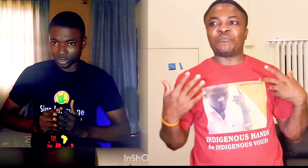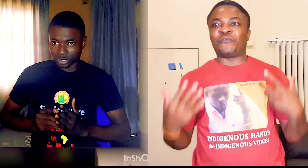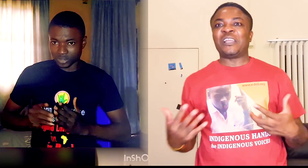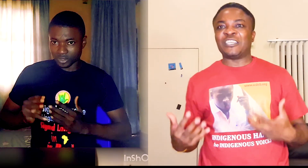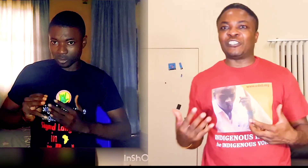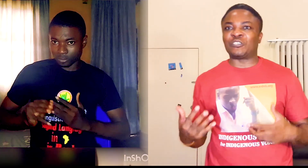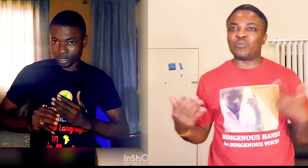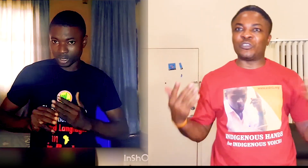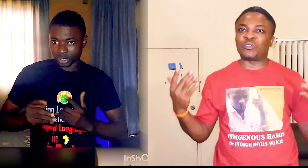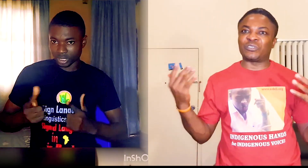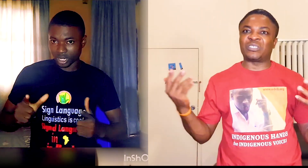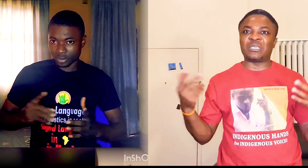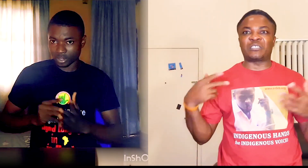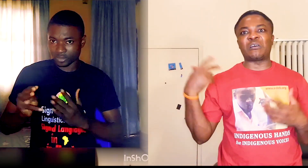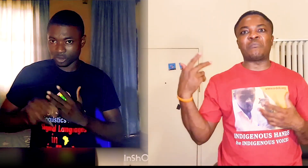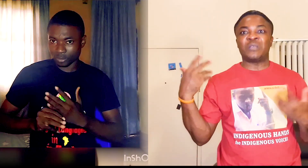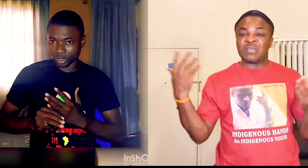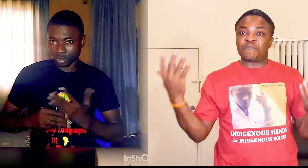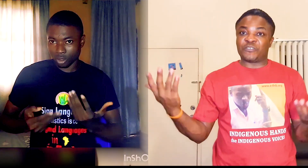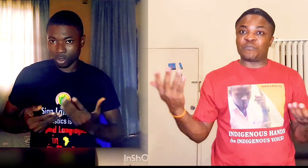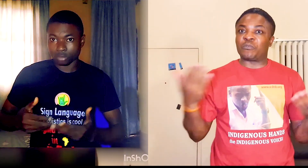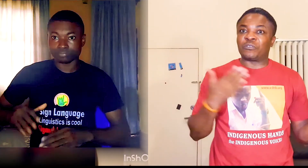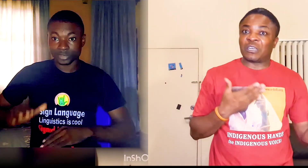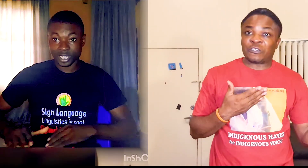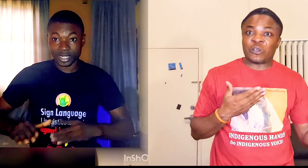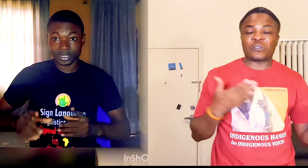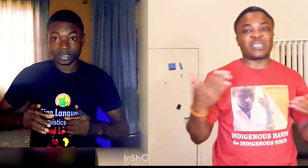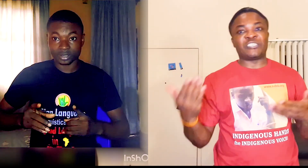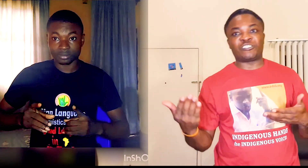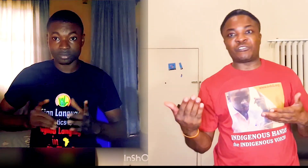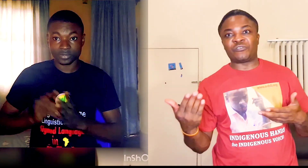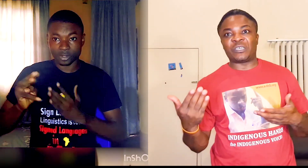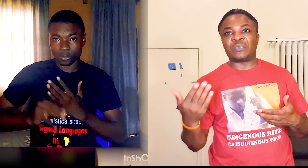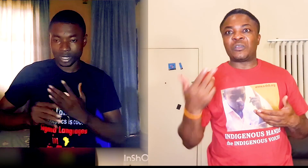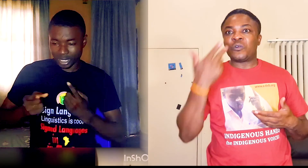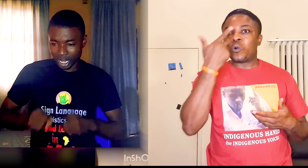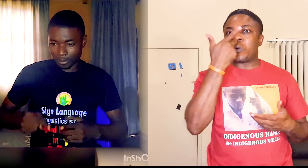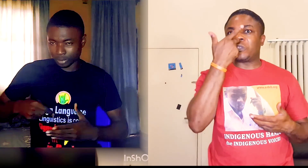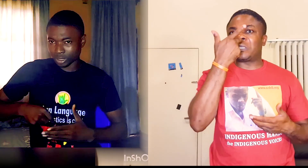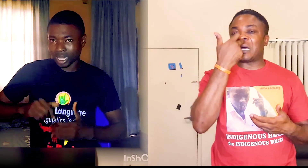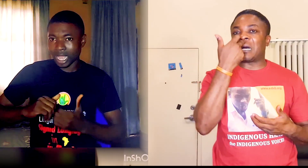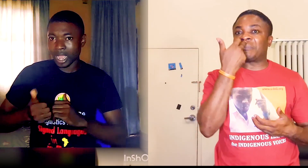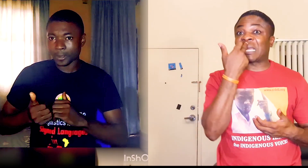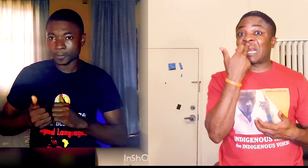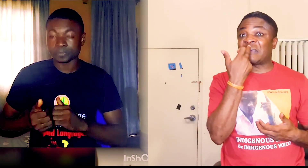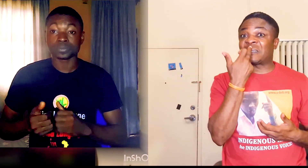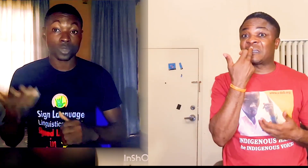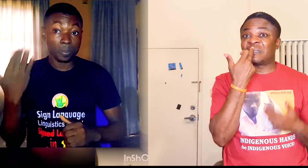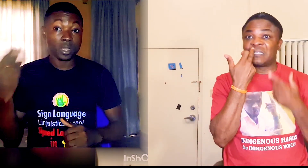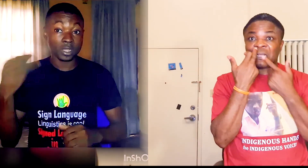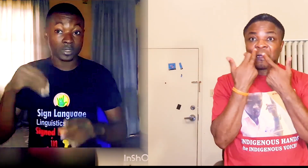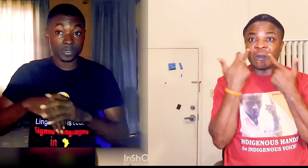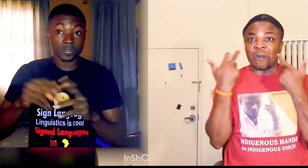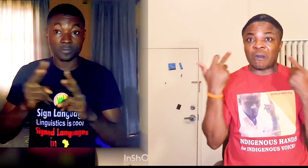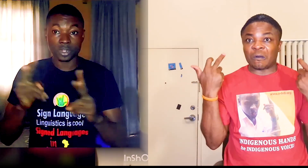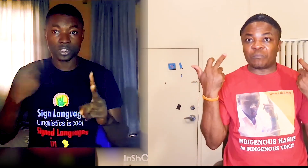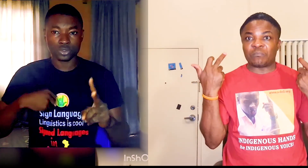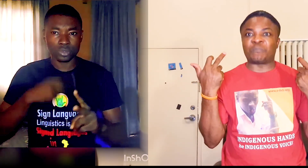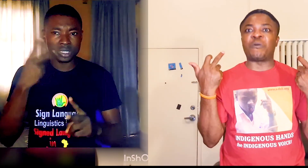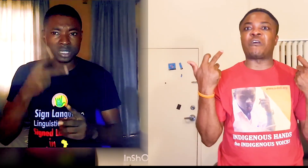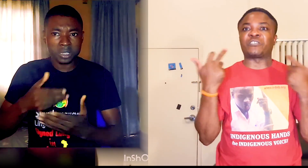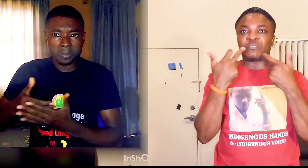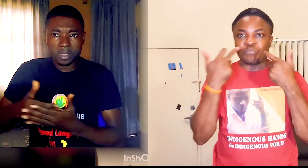in the villages, we used to see some people, adults and children, whose clefts